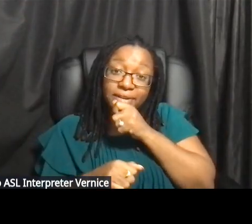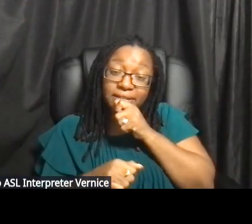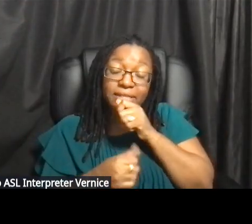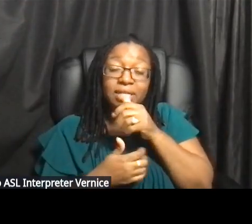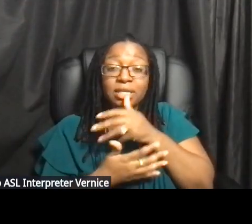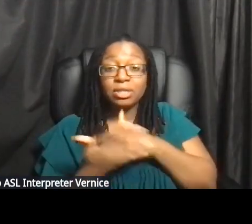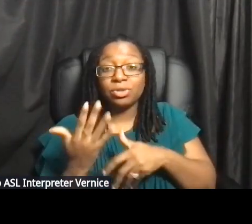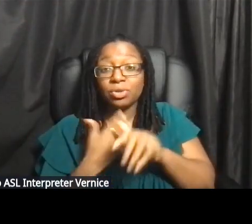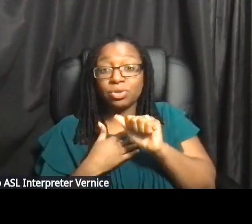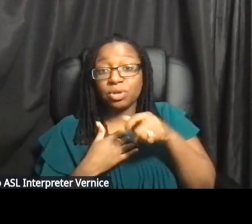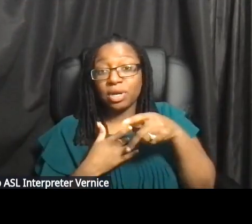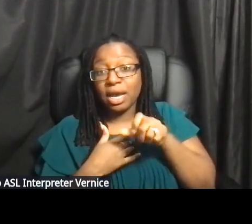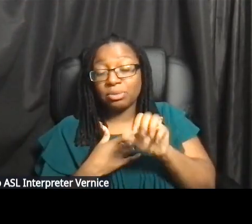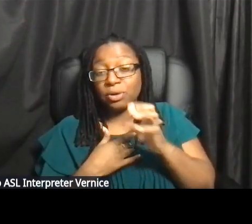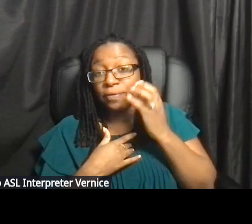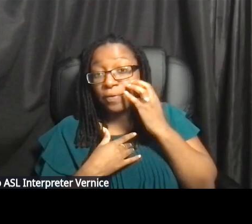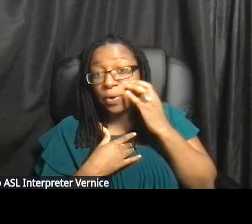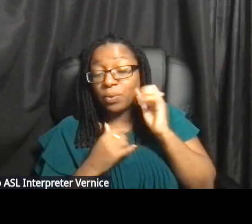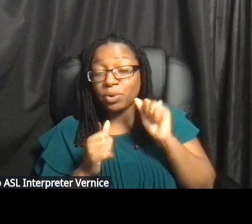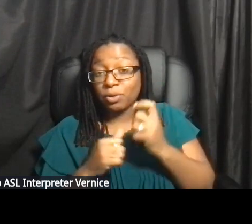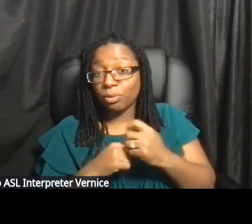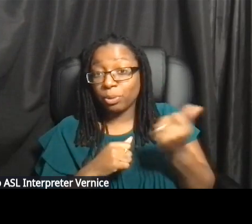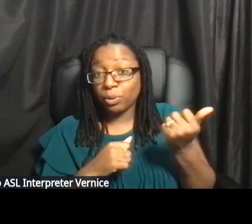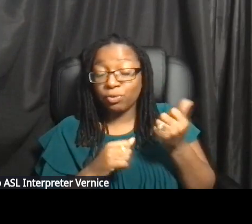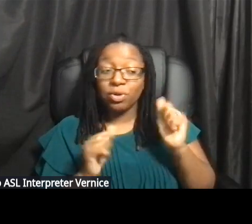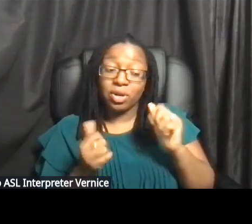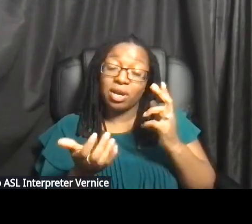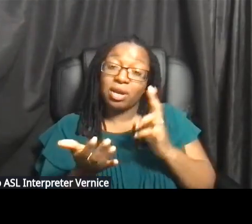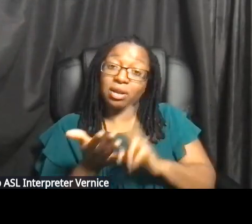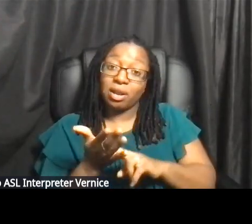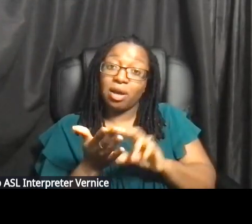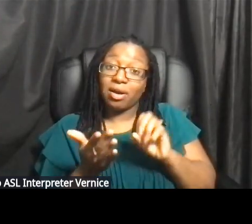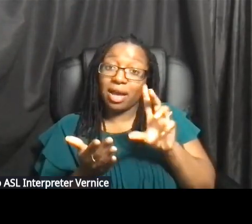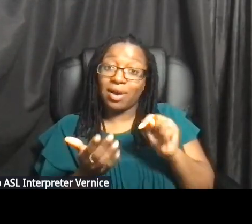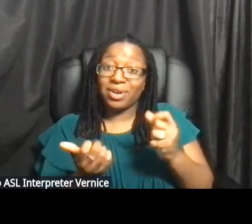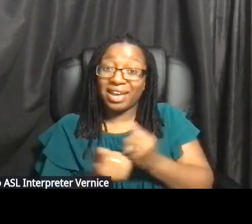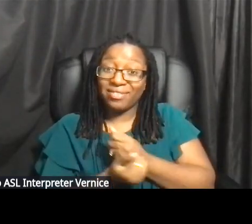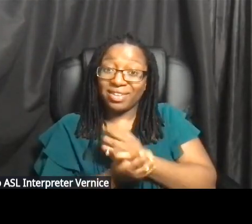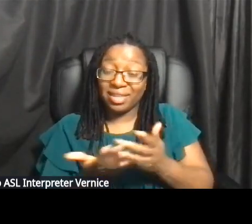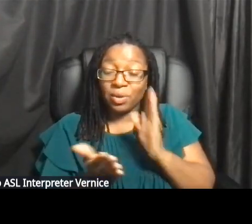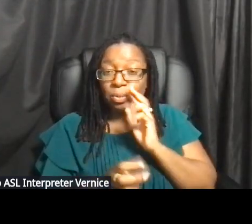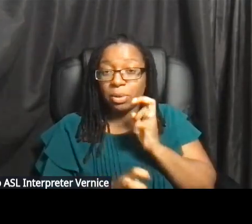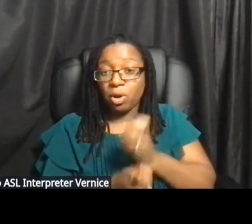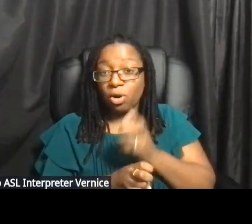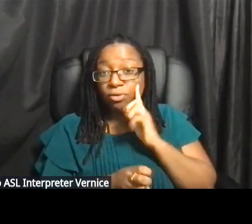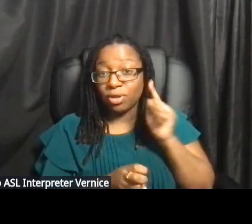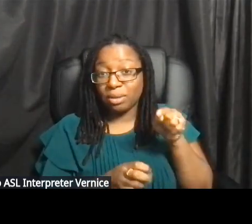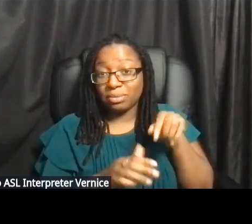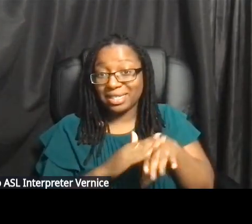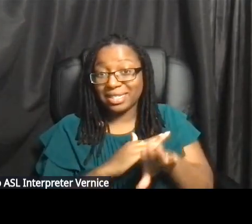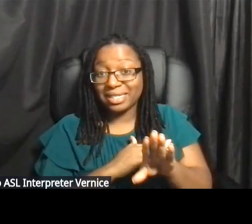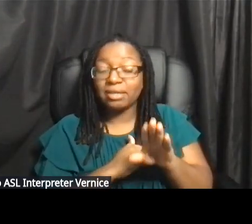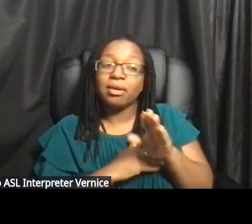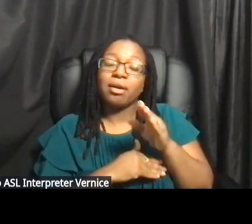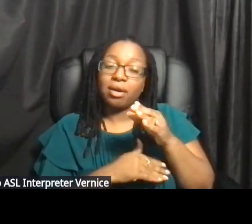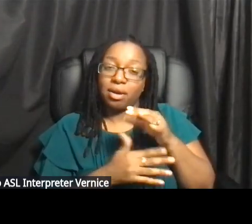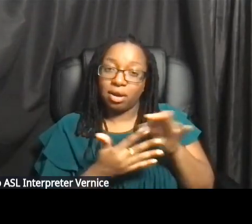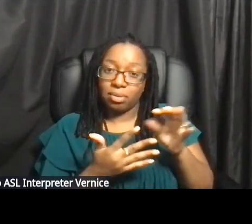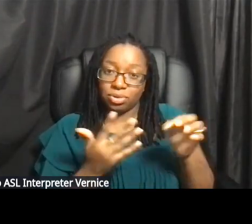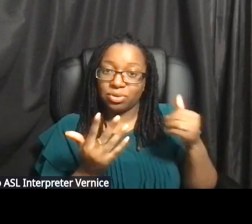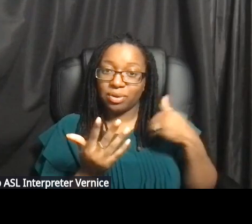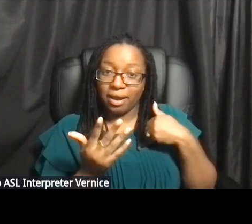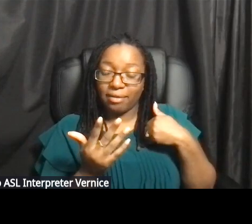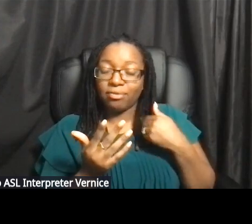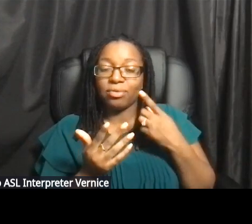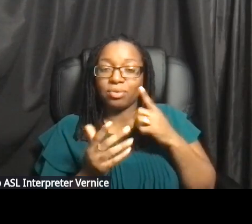phone so they can't look at them on your phone. You can log out of everything on your phone to make it harder for them. You have options. You can always